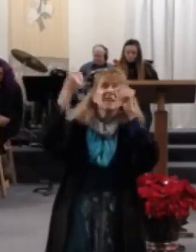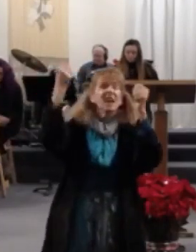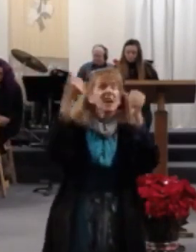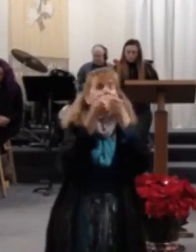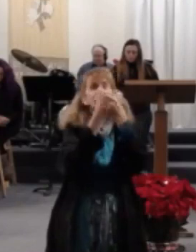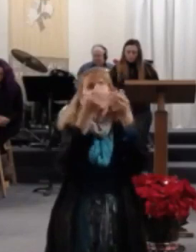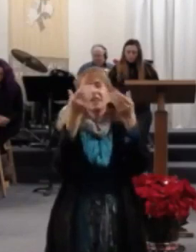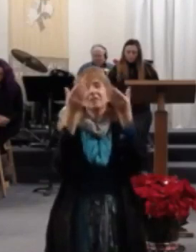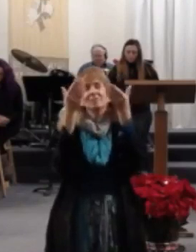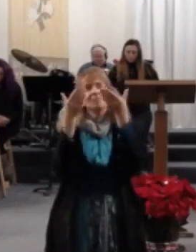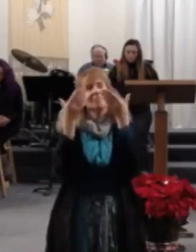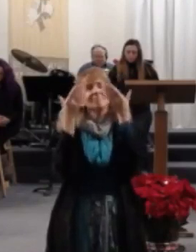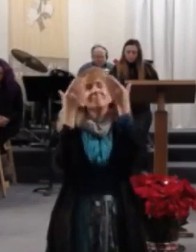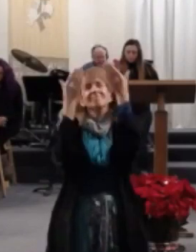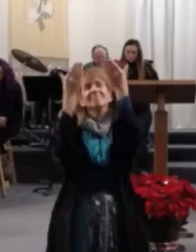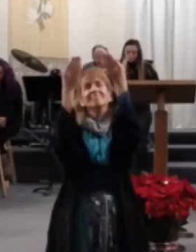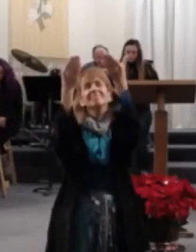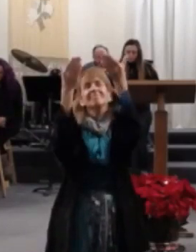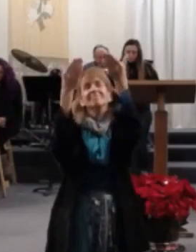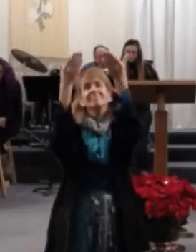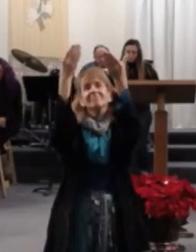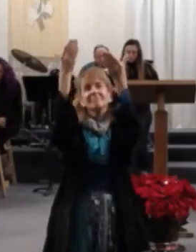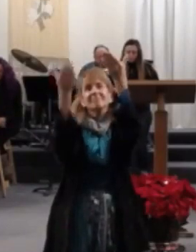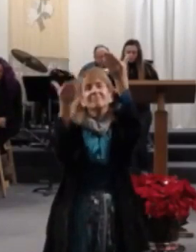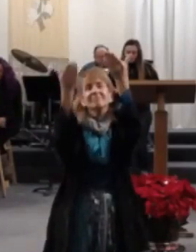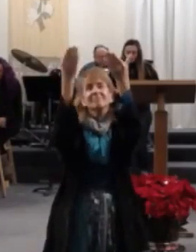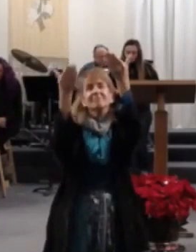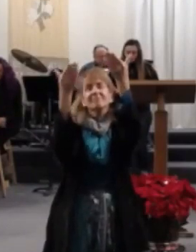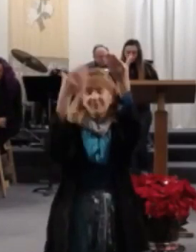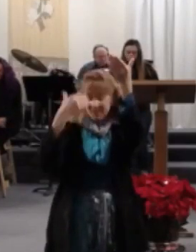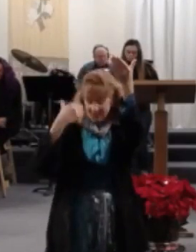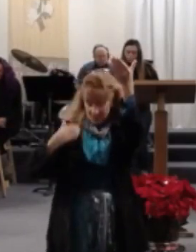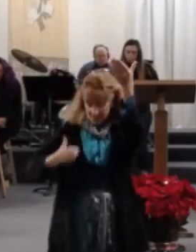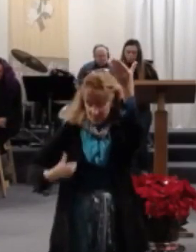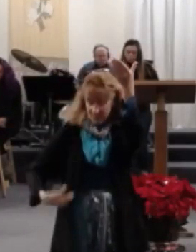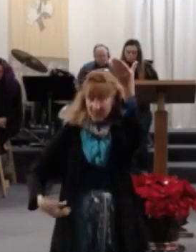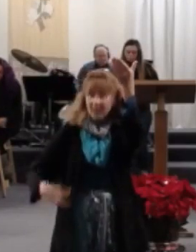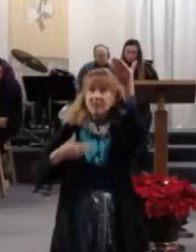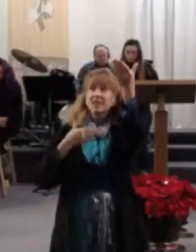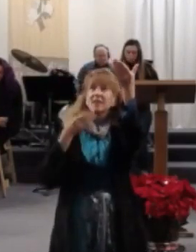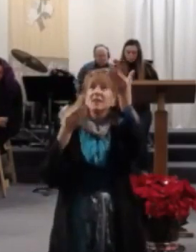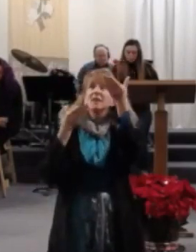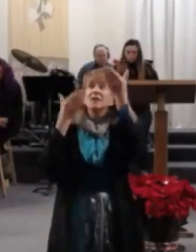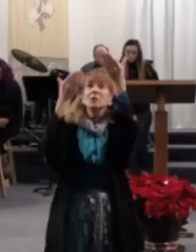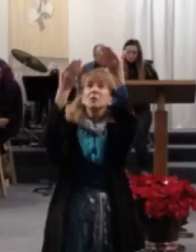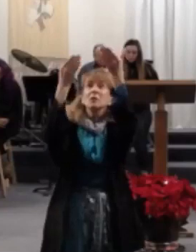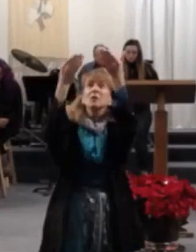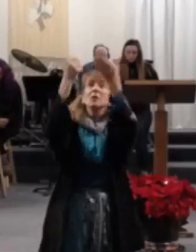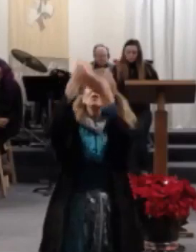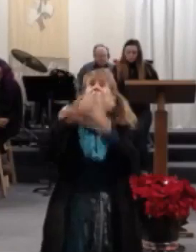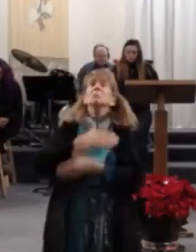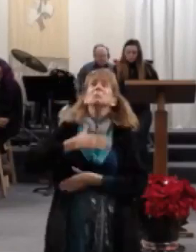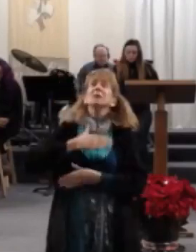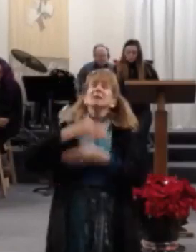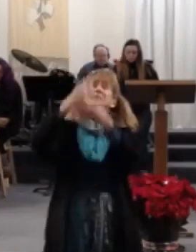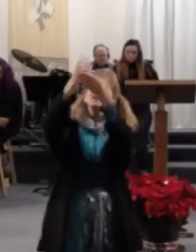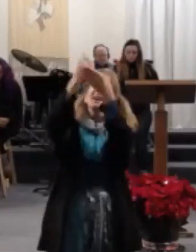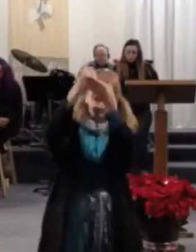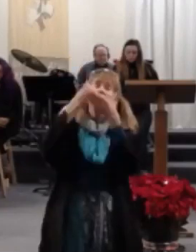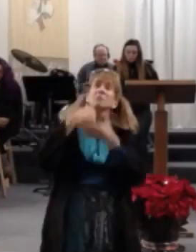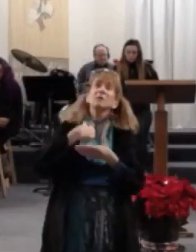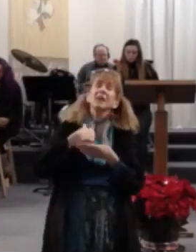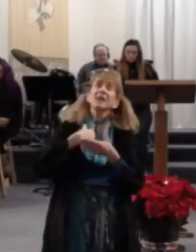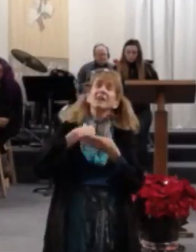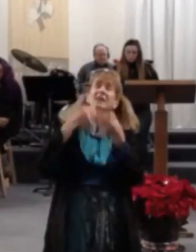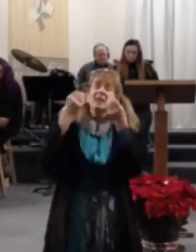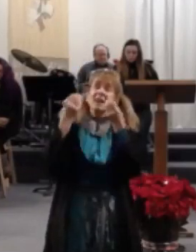say, I'm here, this is what I have, and please help me through the things that we need to do. And I lift up all these